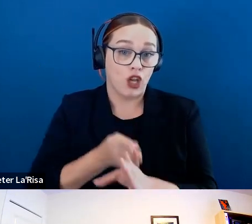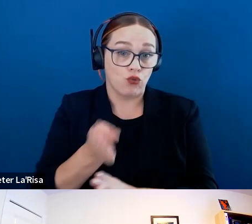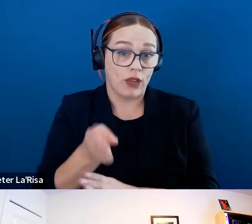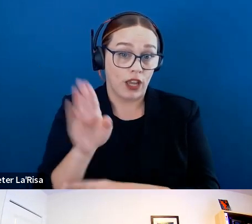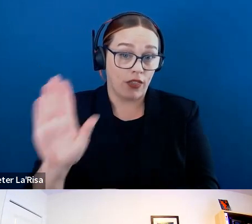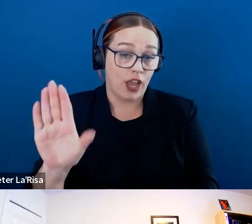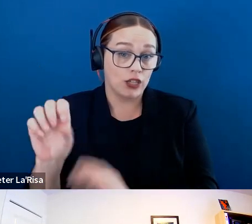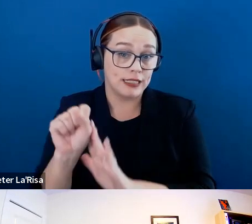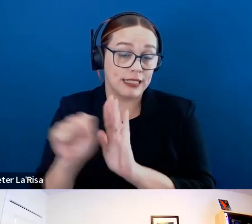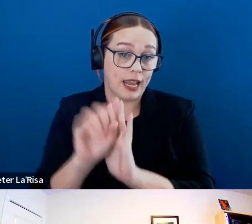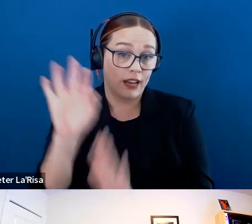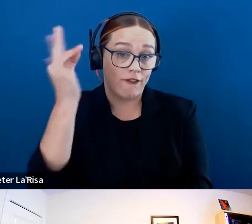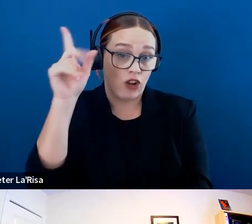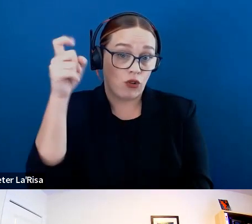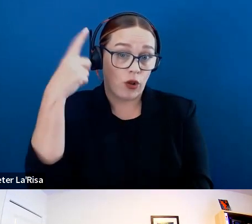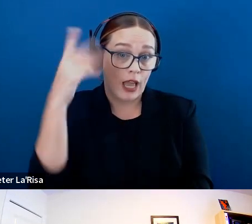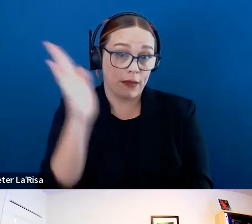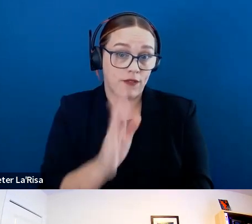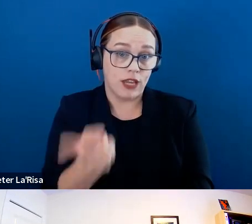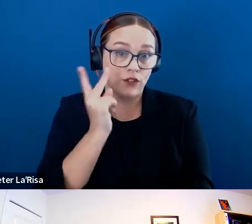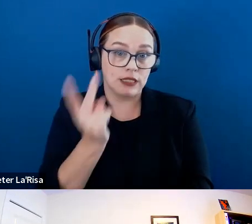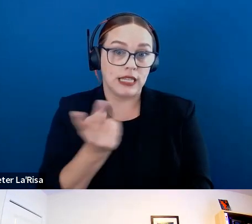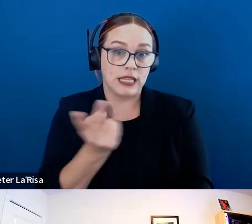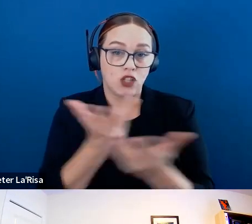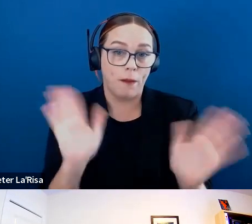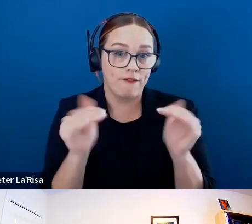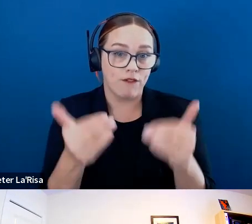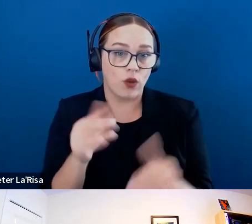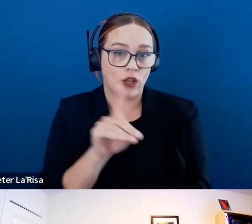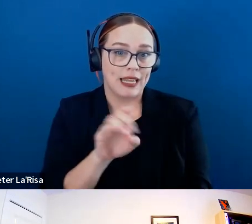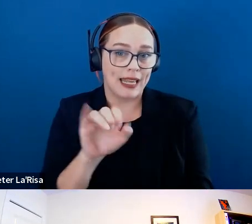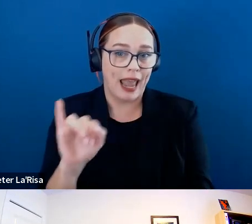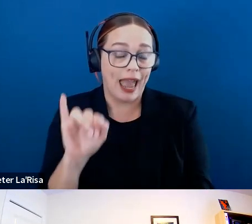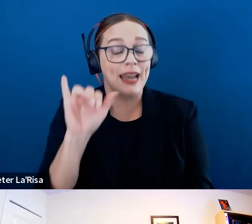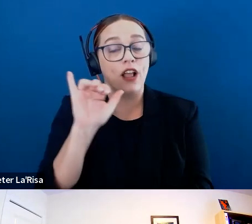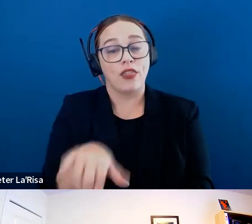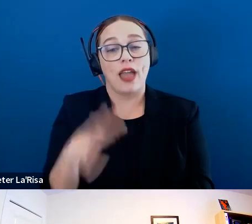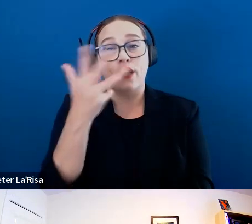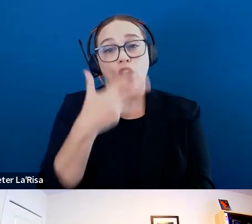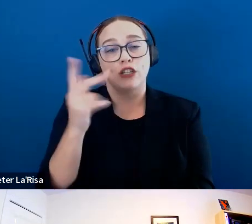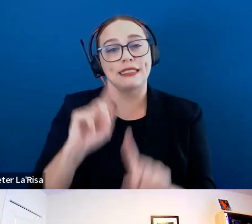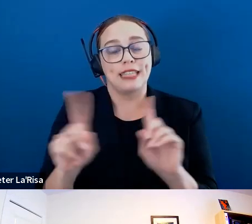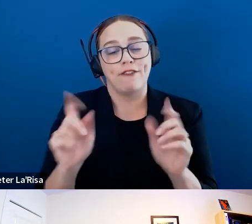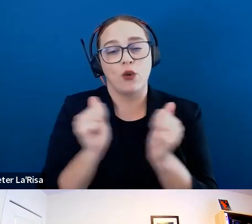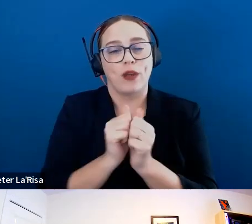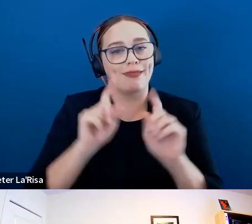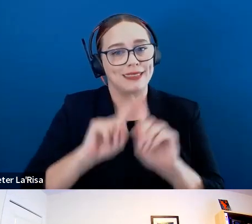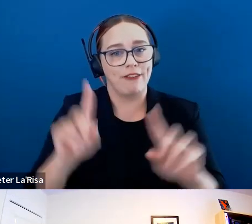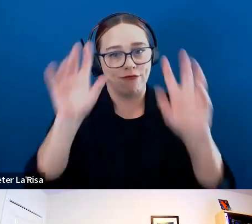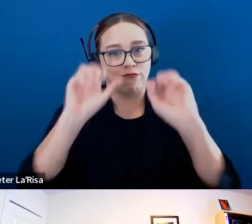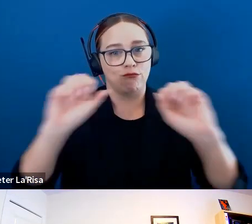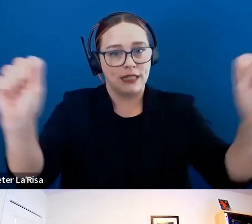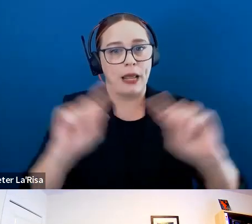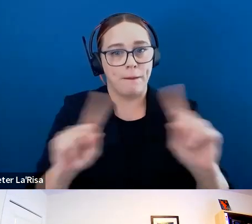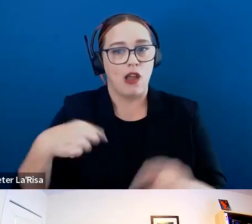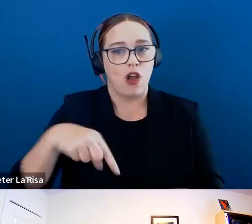and federal government, I have never seen such a focus on DEI. Now that looks different with every administration, but what our funders are telling